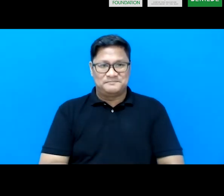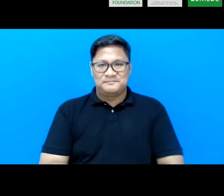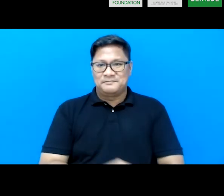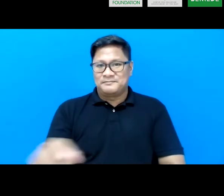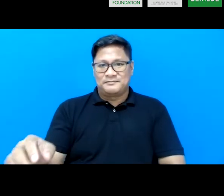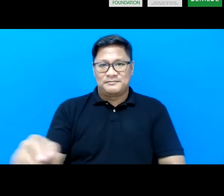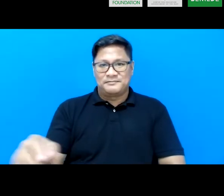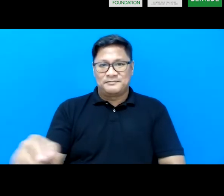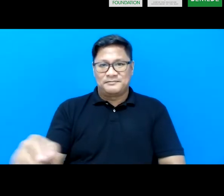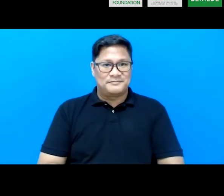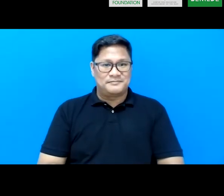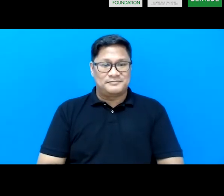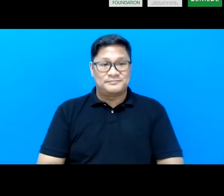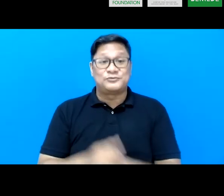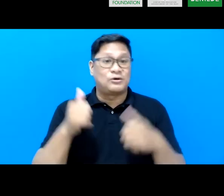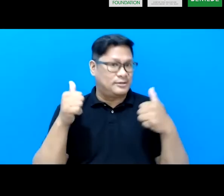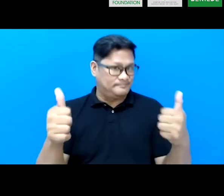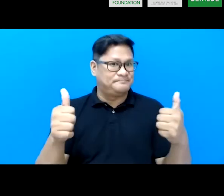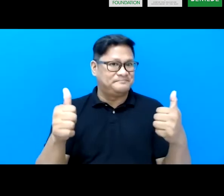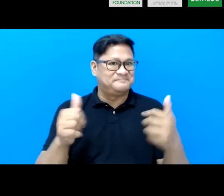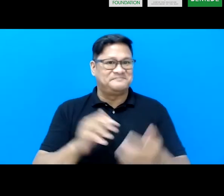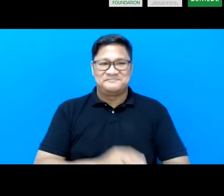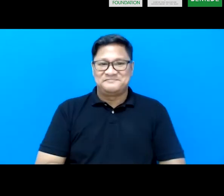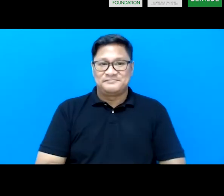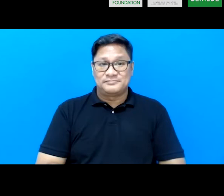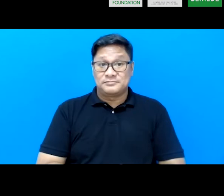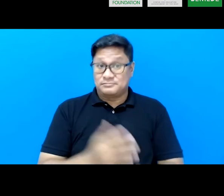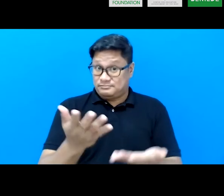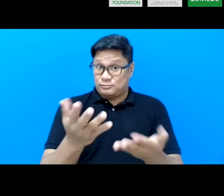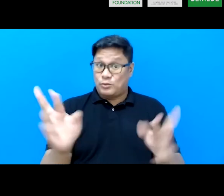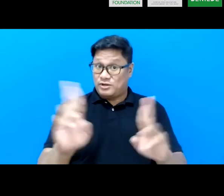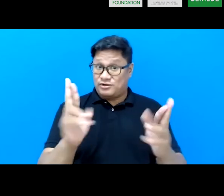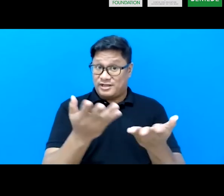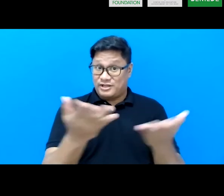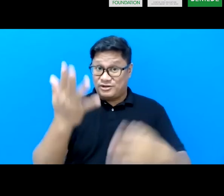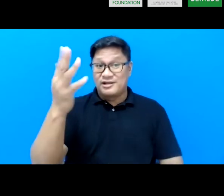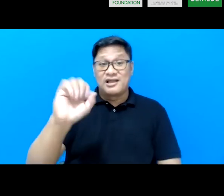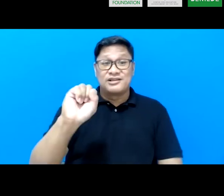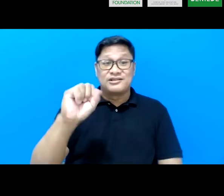Sounds good. Okay. Whenever you're ready, Shock.